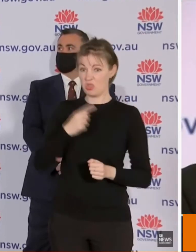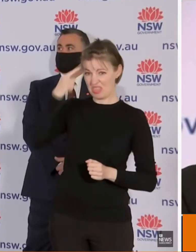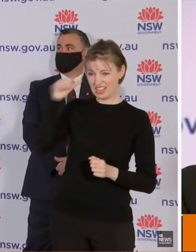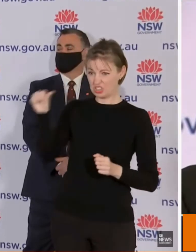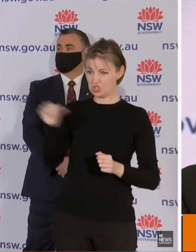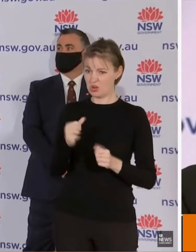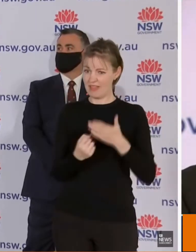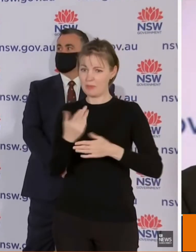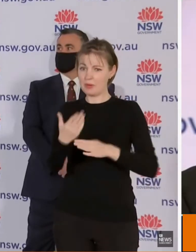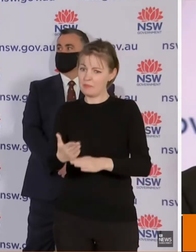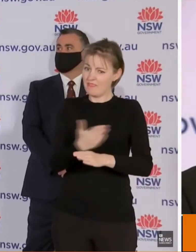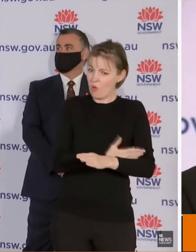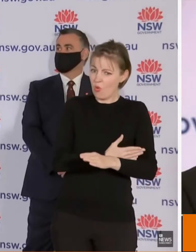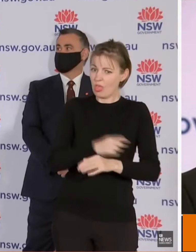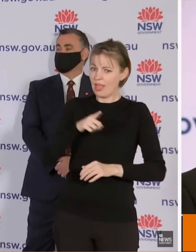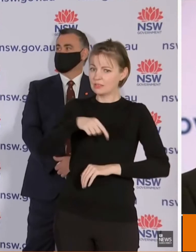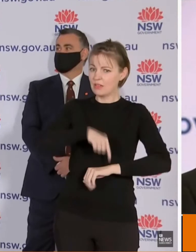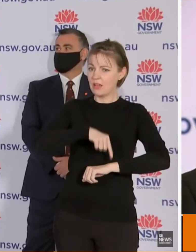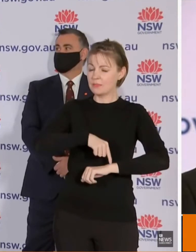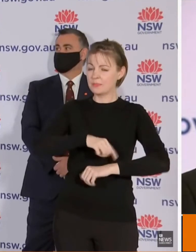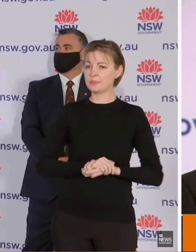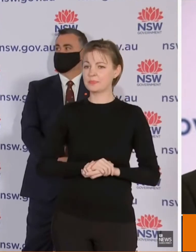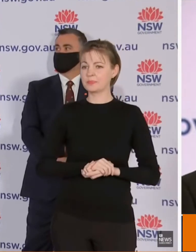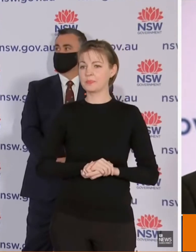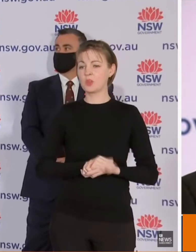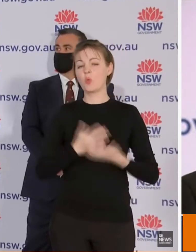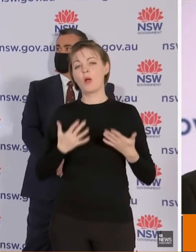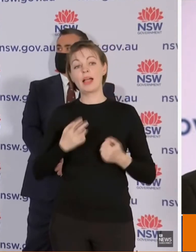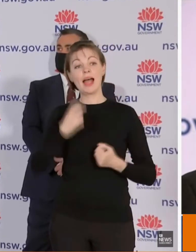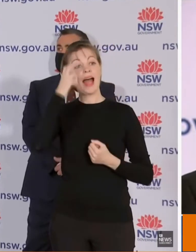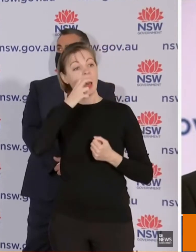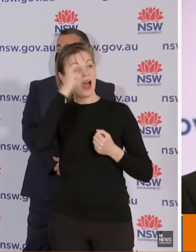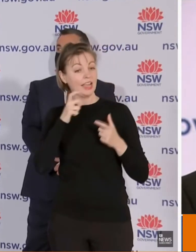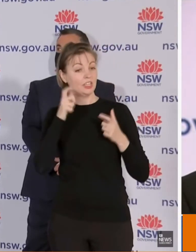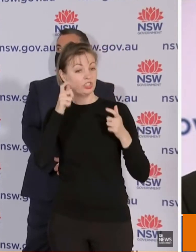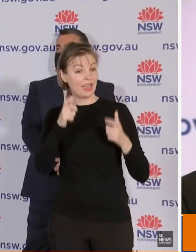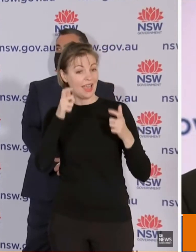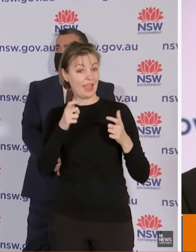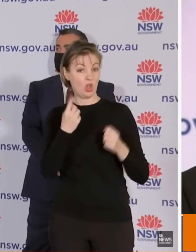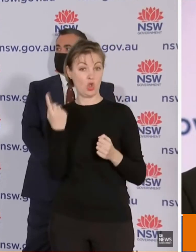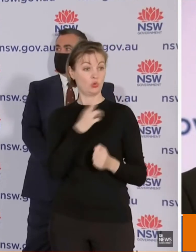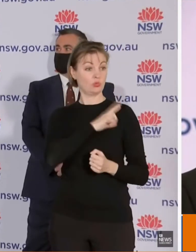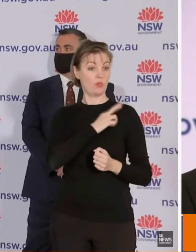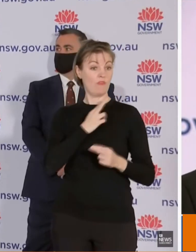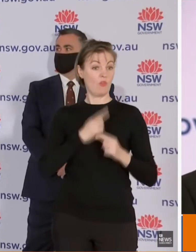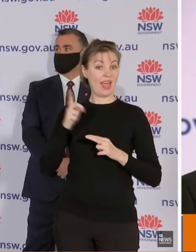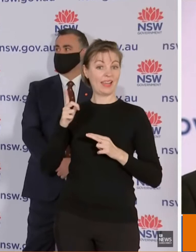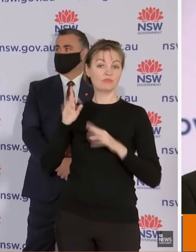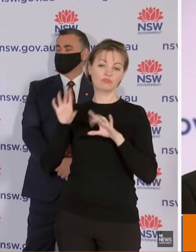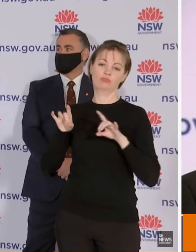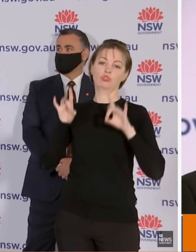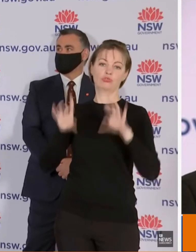Look, aged care is obviously the responsibility of the federal government, and the federal government asked each of the states and territories to use their